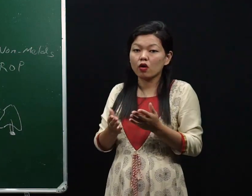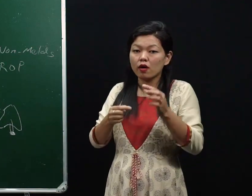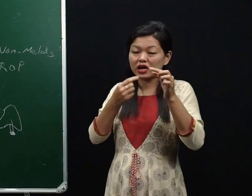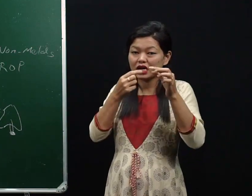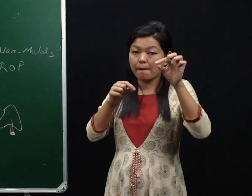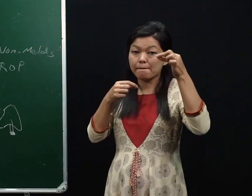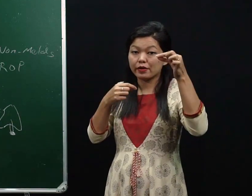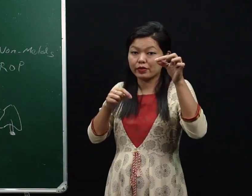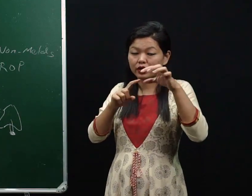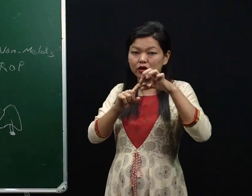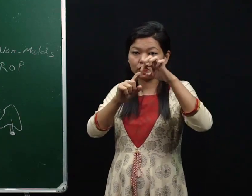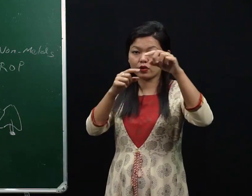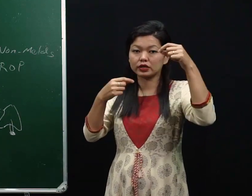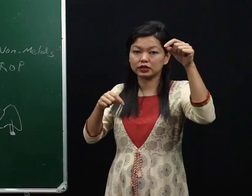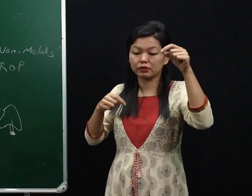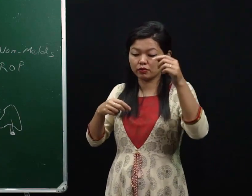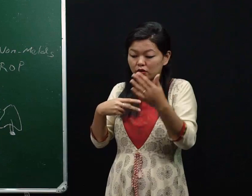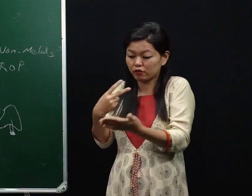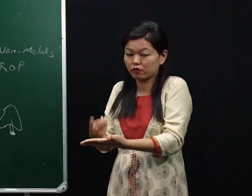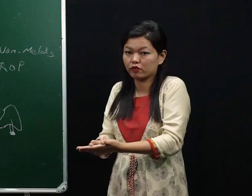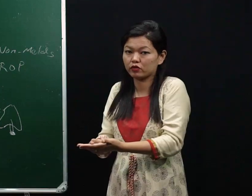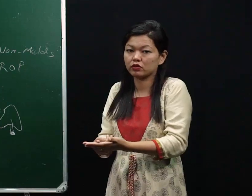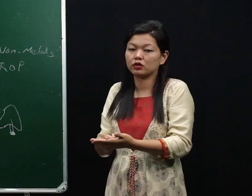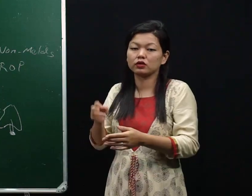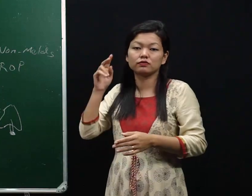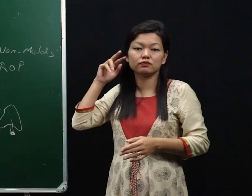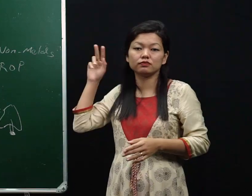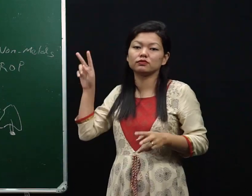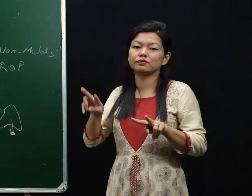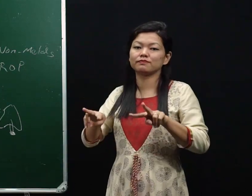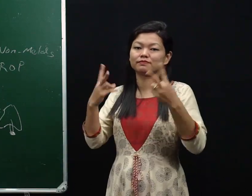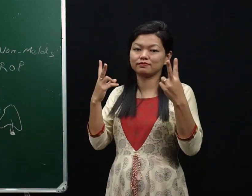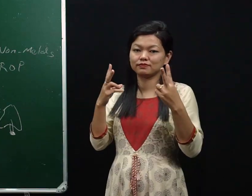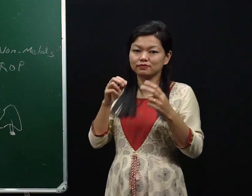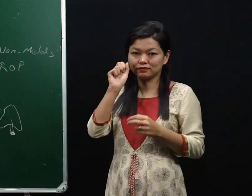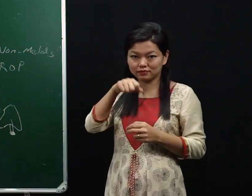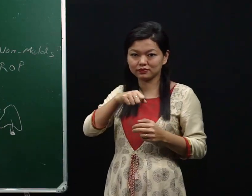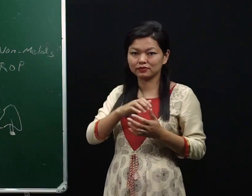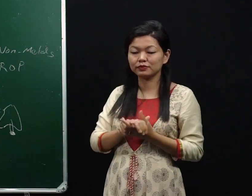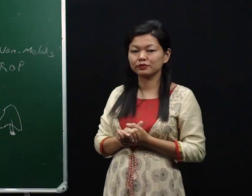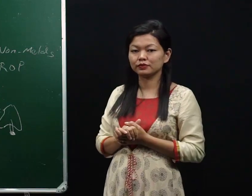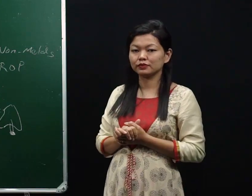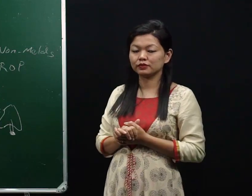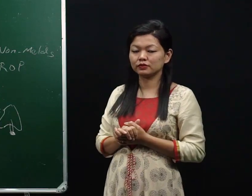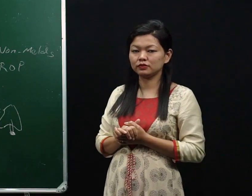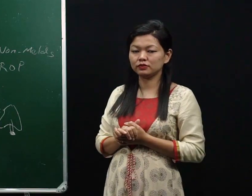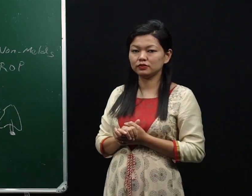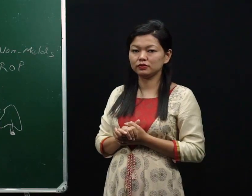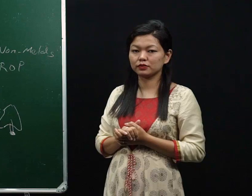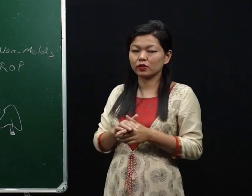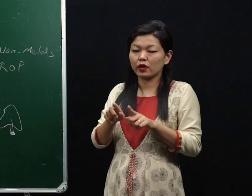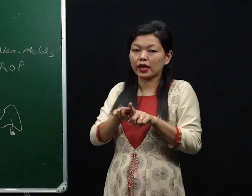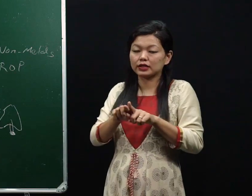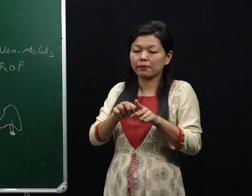okay? If you drop your question paper, you observe the sound. Clear? And suppose you drop any coin,